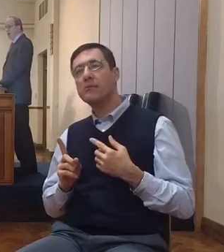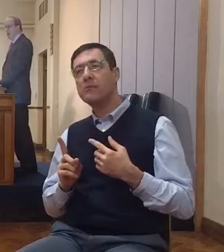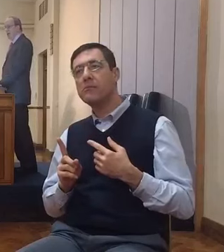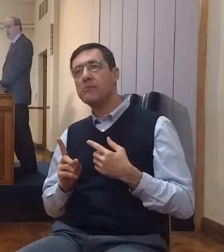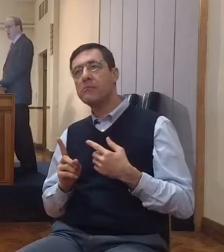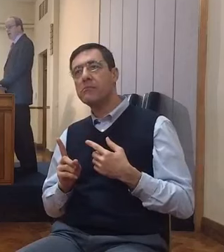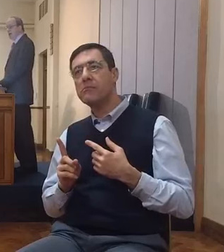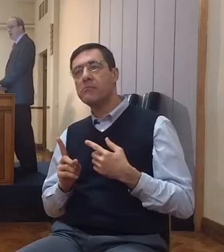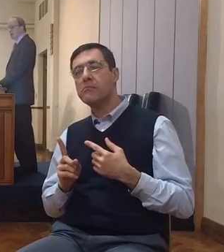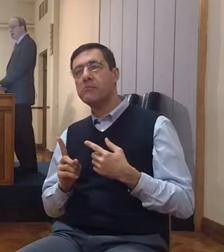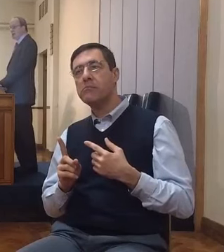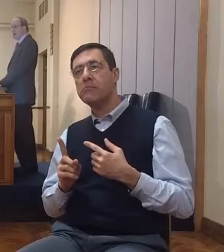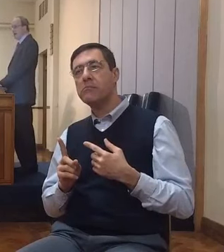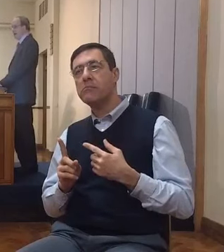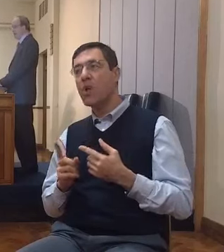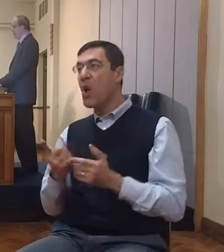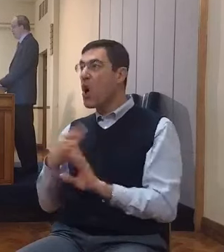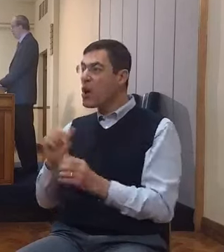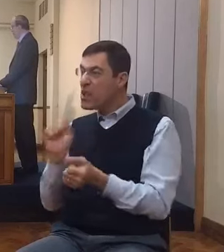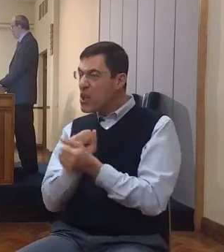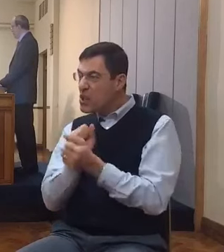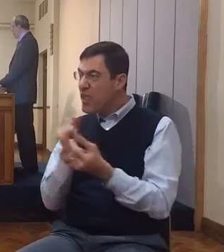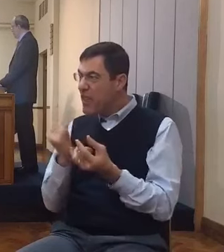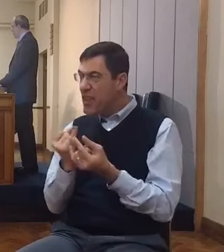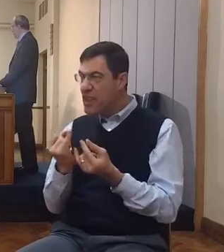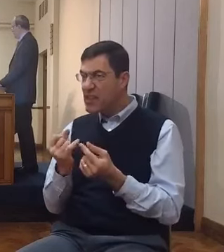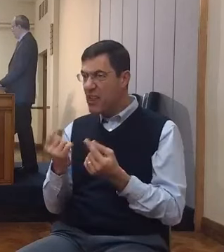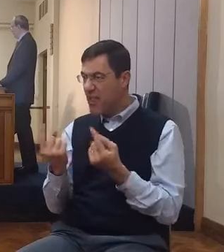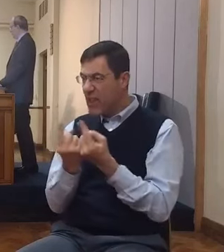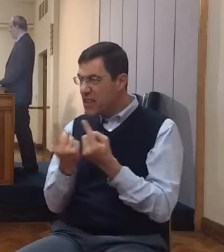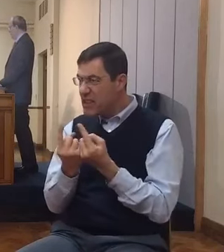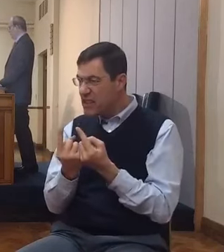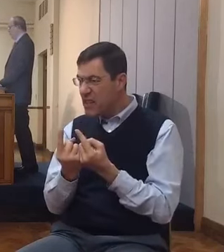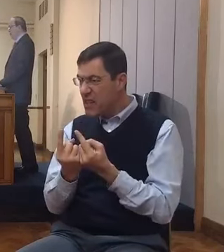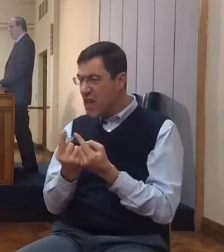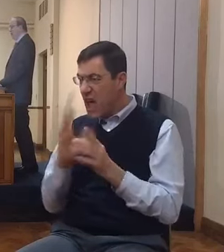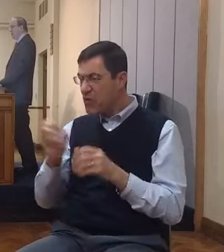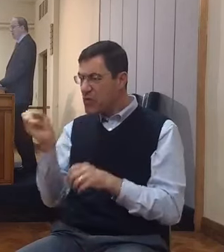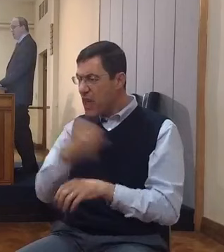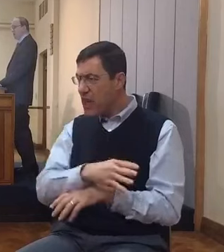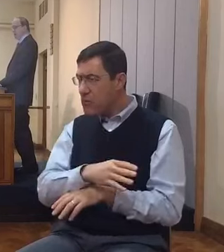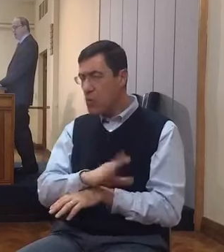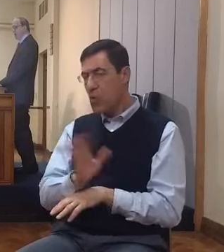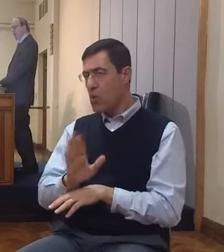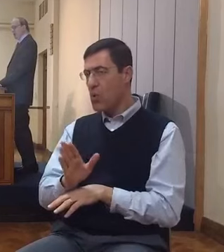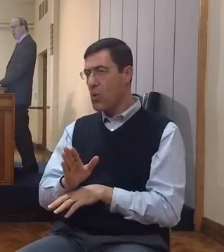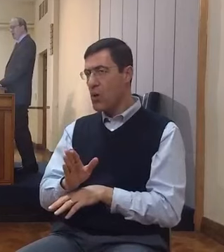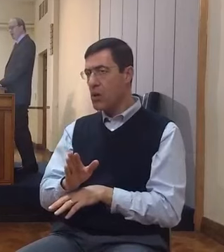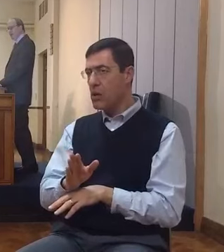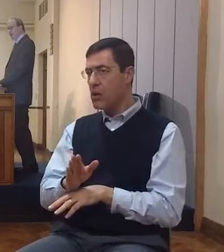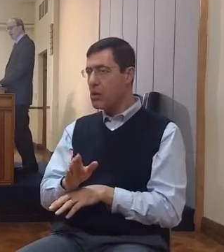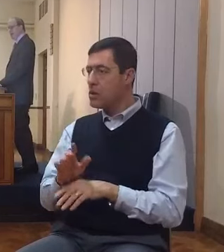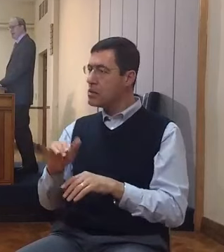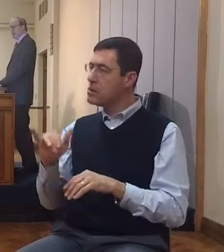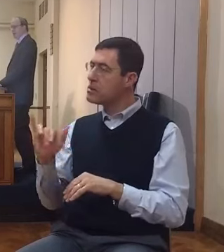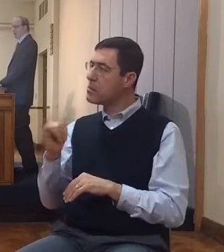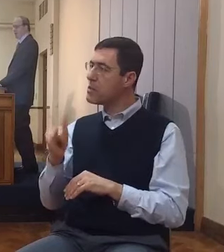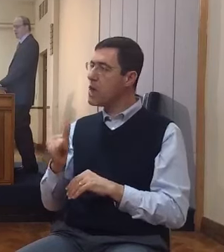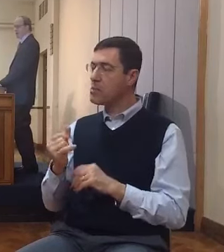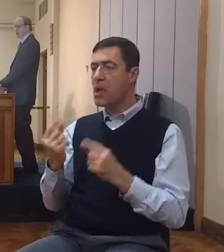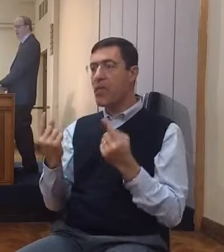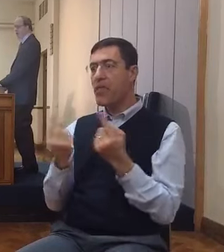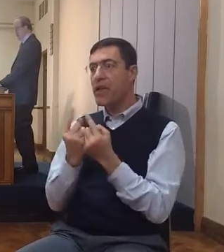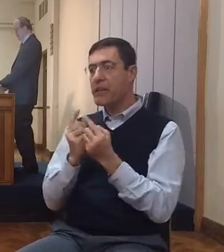only are unclean things banned, but we have to tear our minds away from self-centered